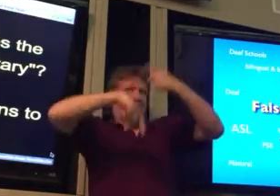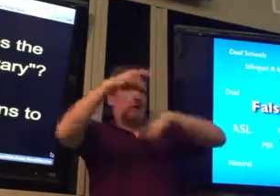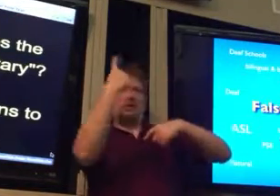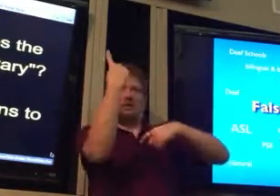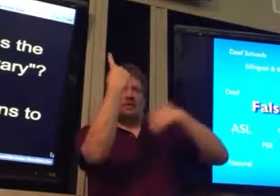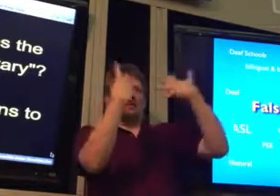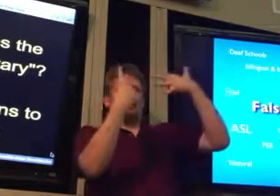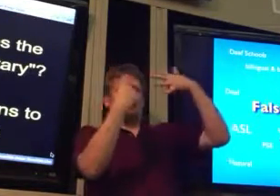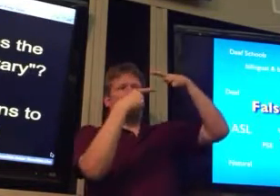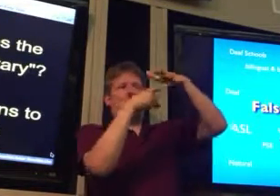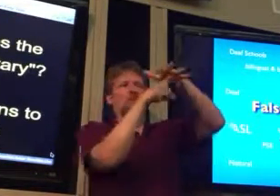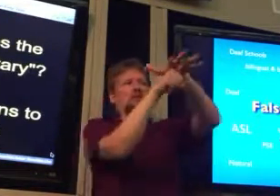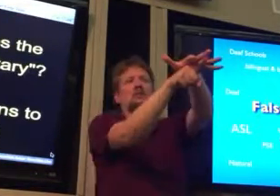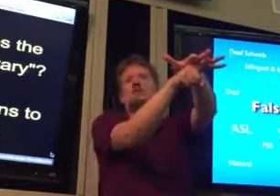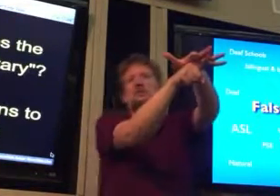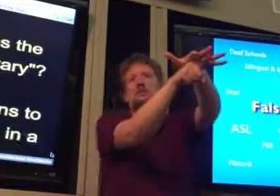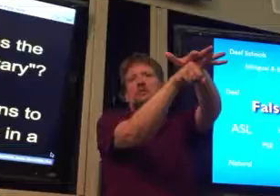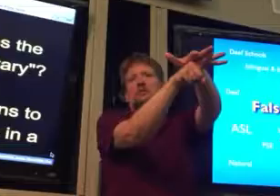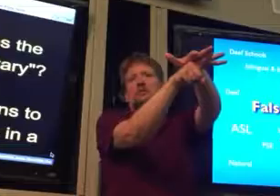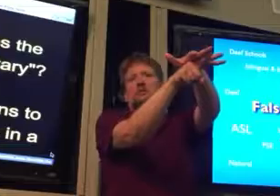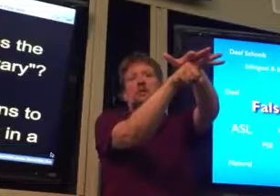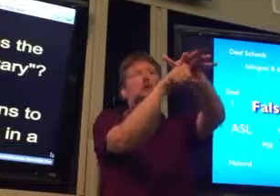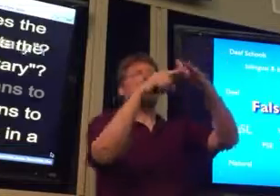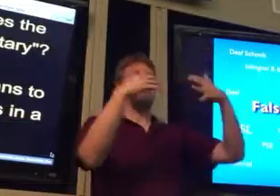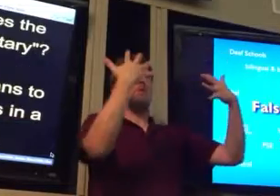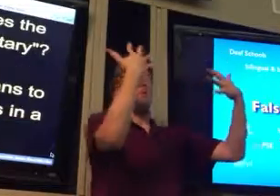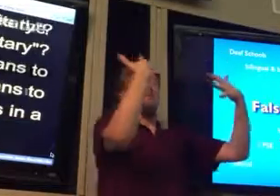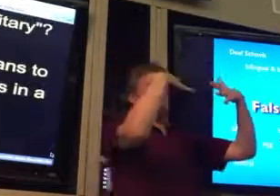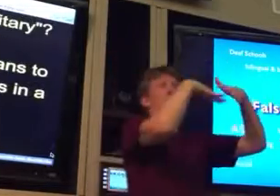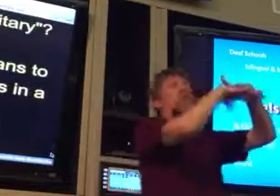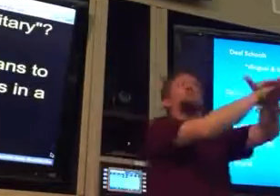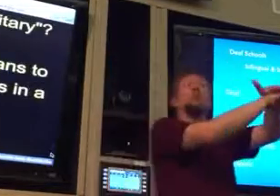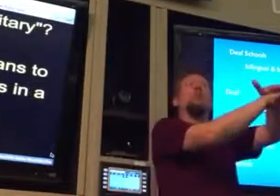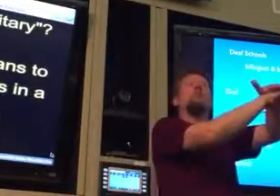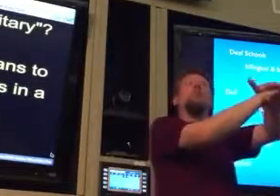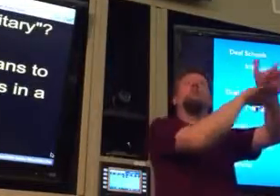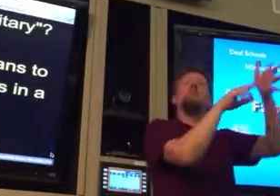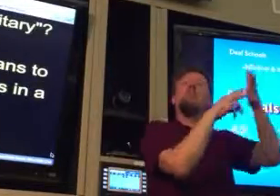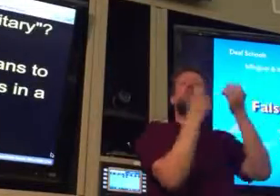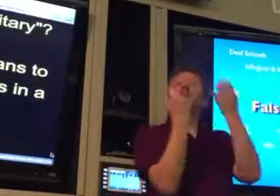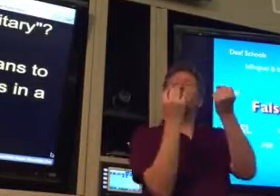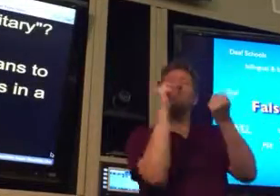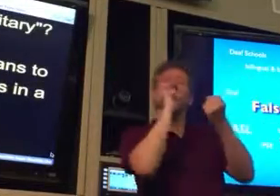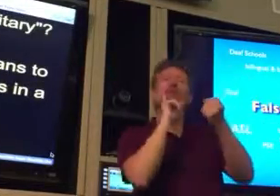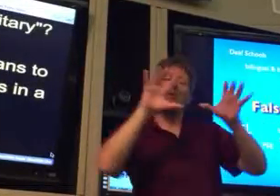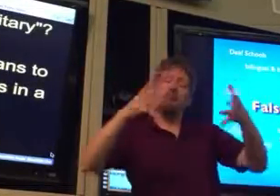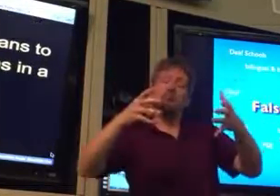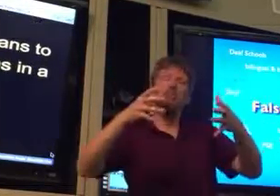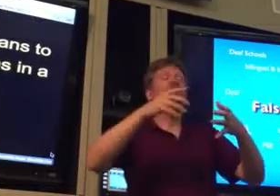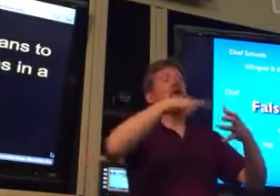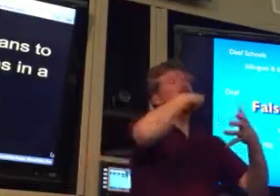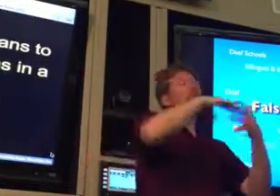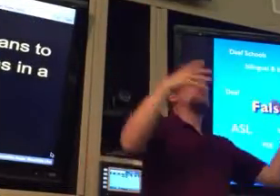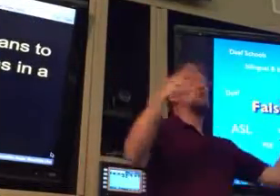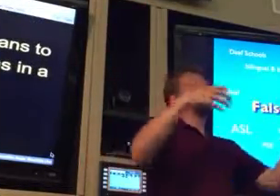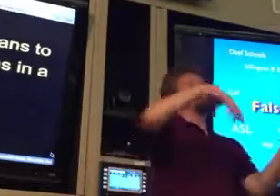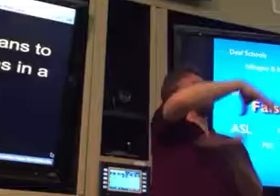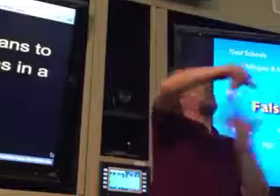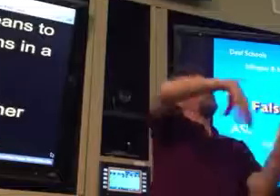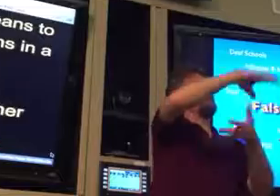all-hearing environment. So here's another sign for it. This is a sign for mainstream, where there are many deaf